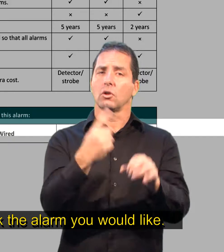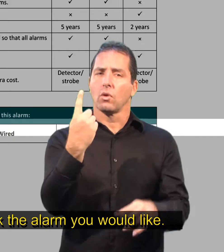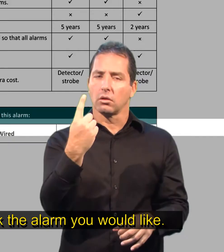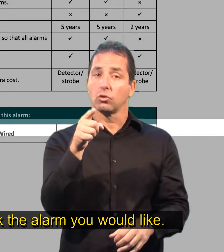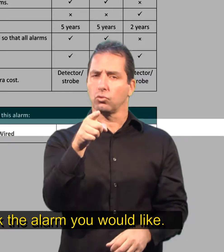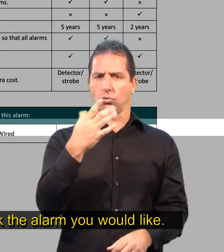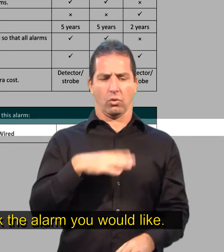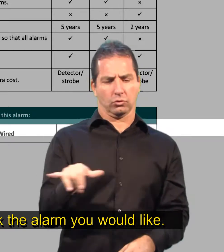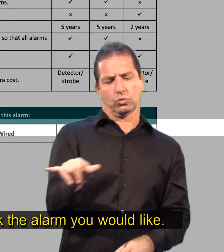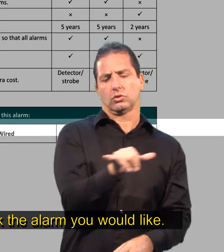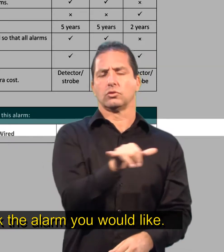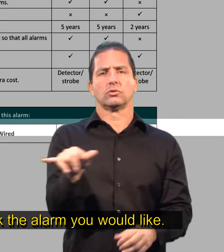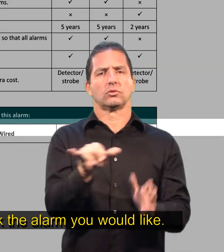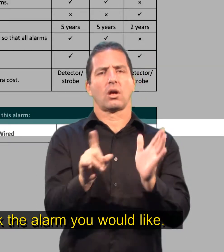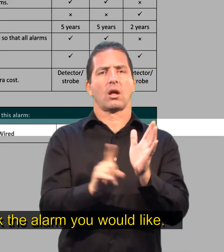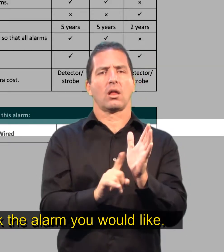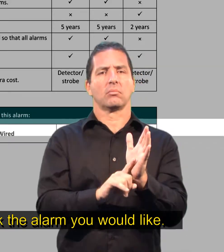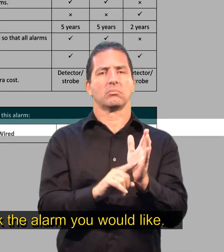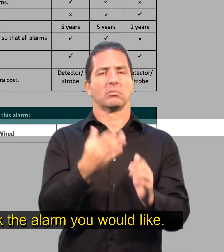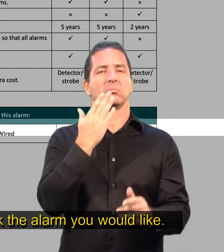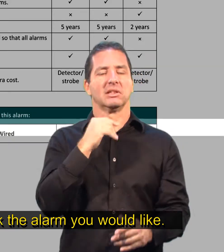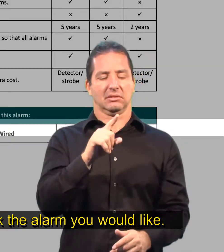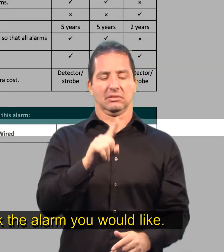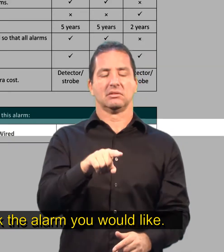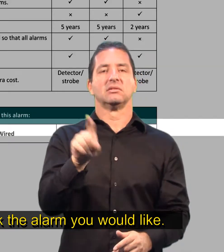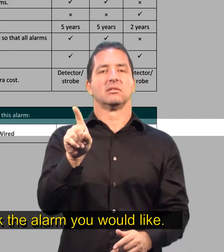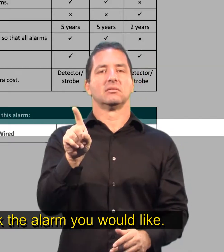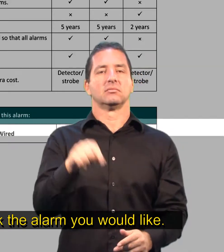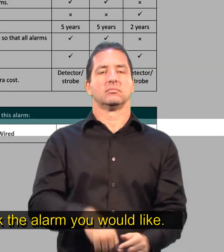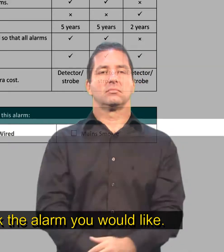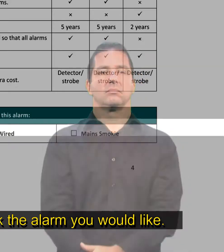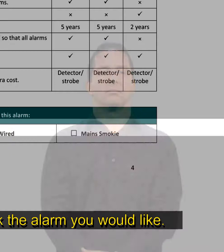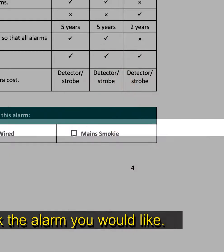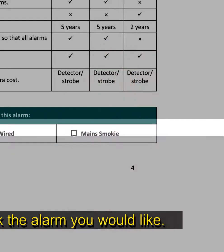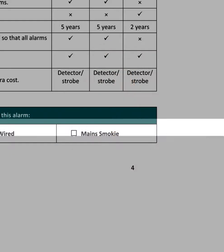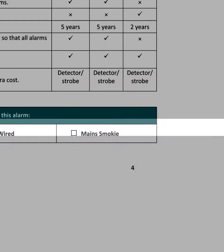Question 1. Please tick the alarm you would like.